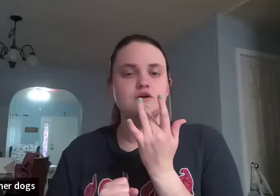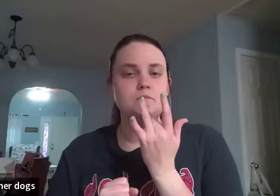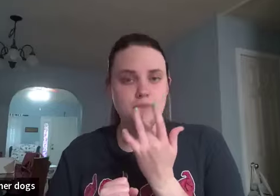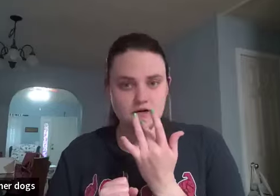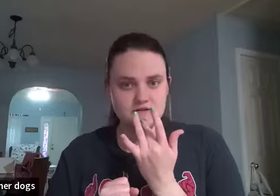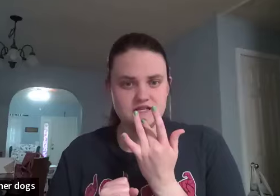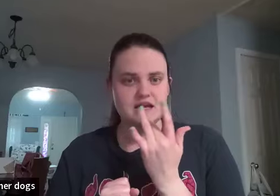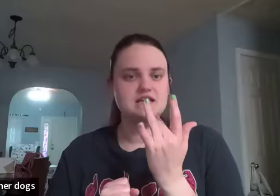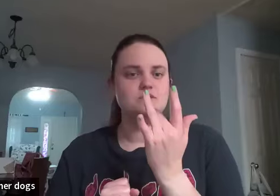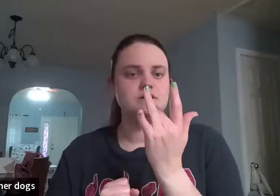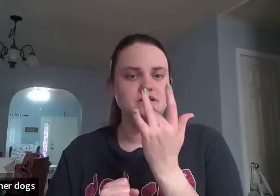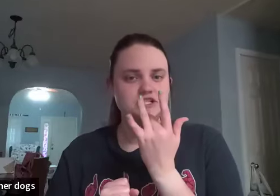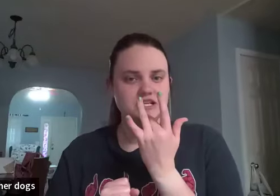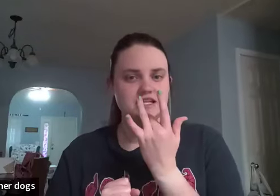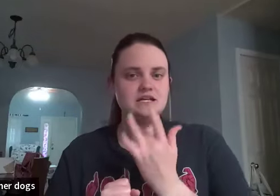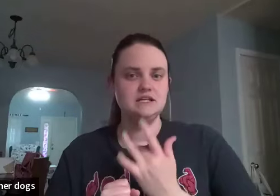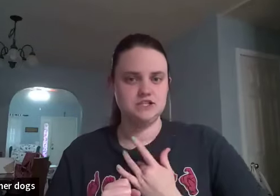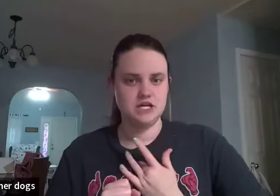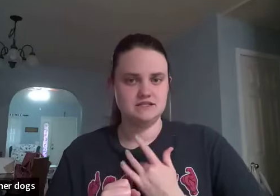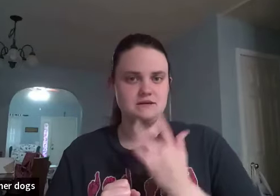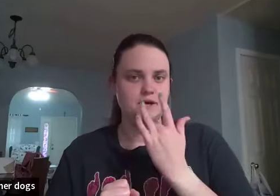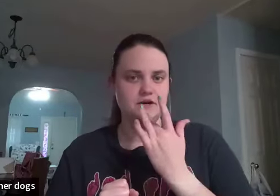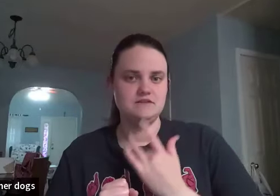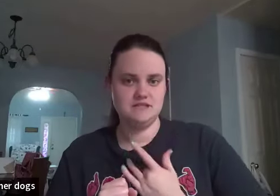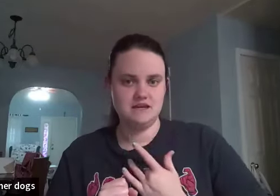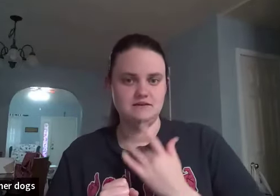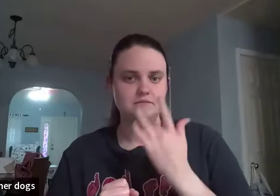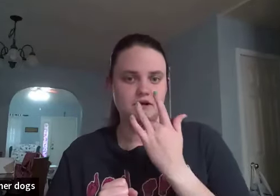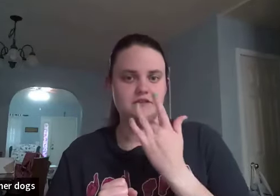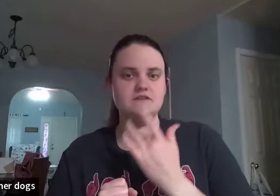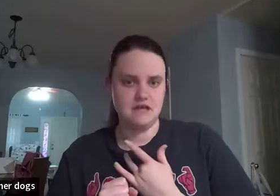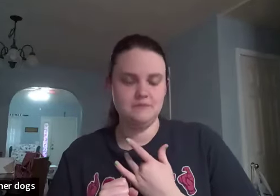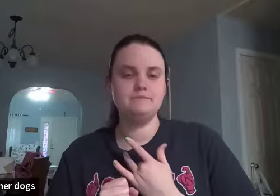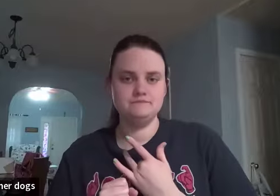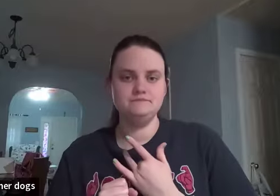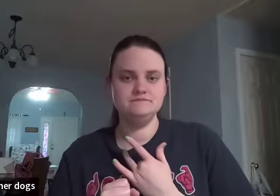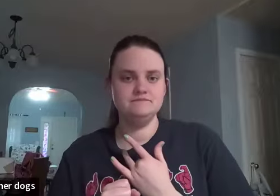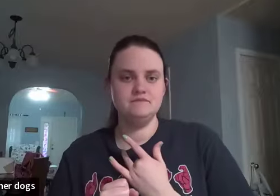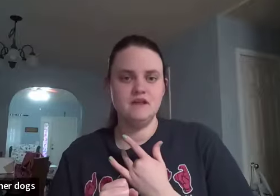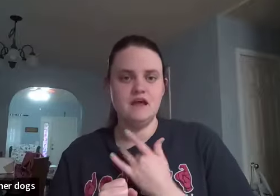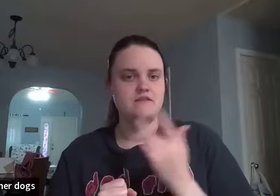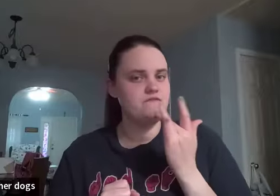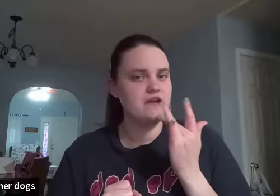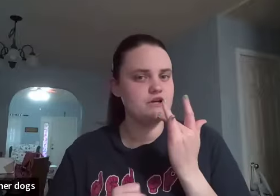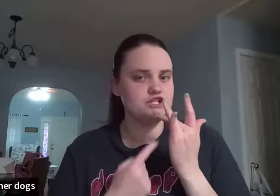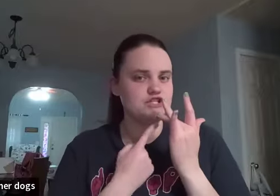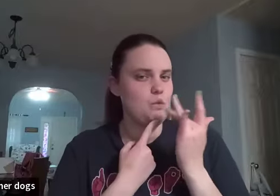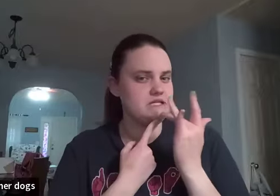So birthday is going to be chin, chest. Birthday, birthday. And then favorite is just the one